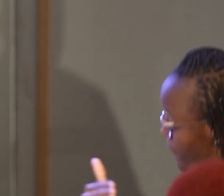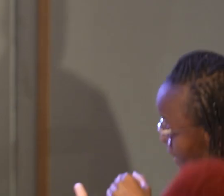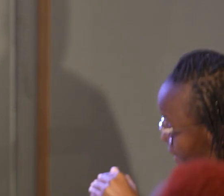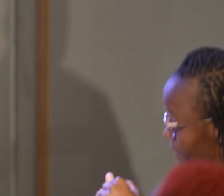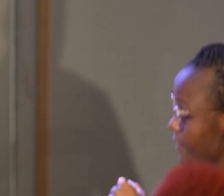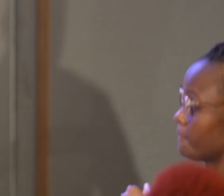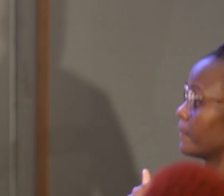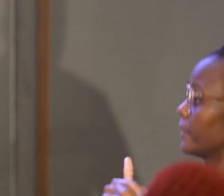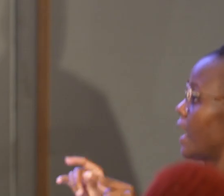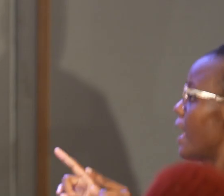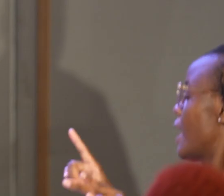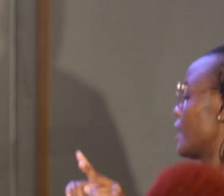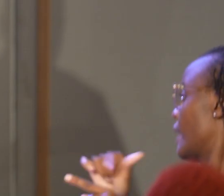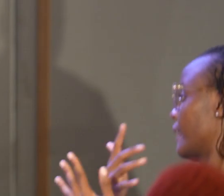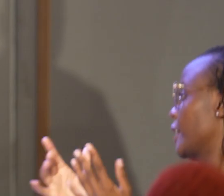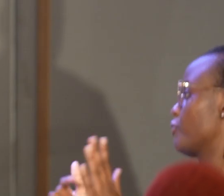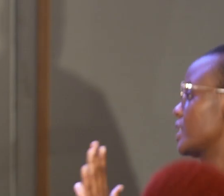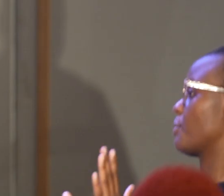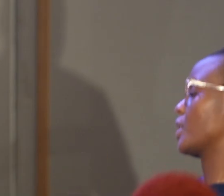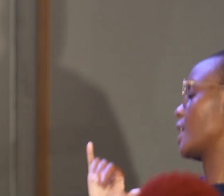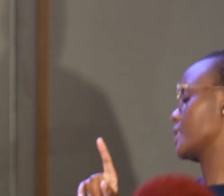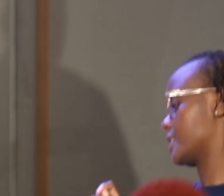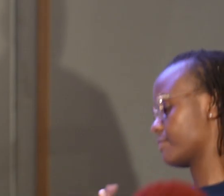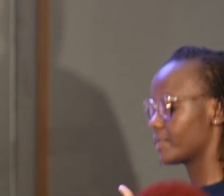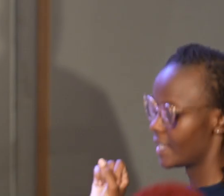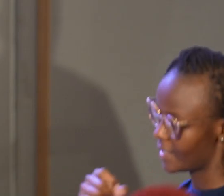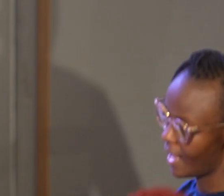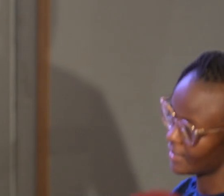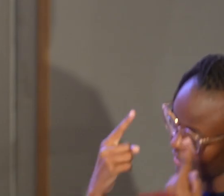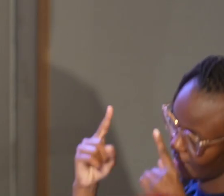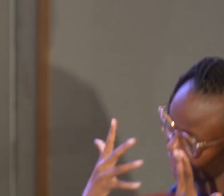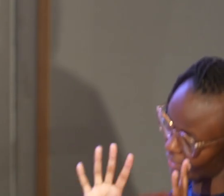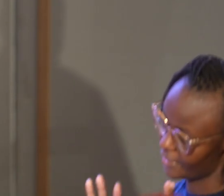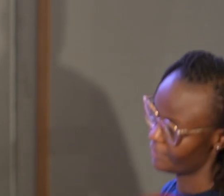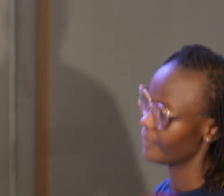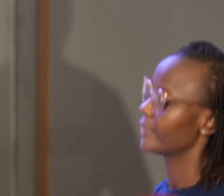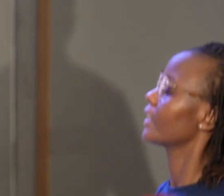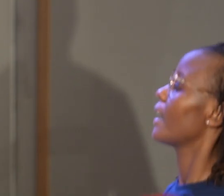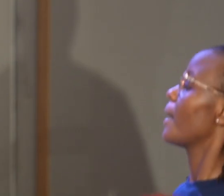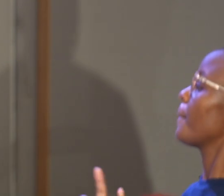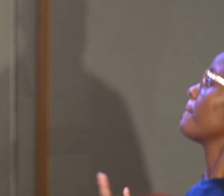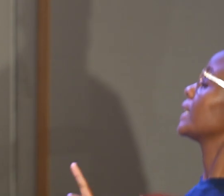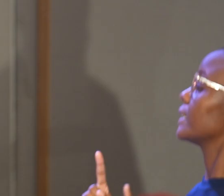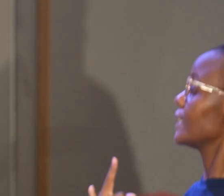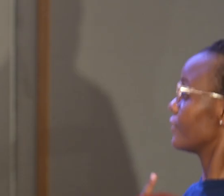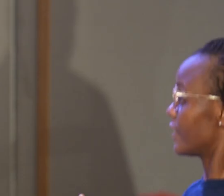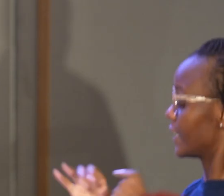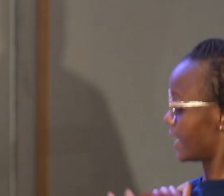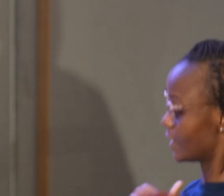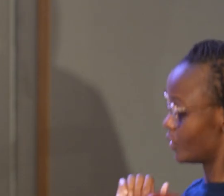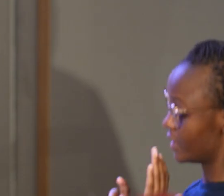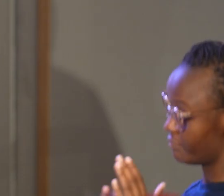including ICT infrastructure. We've succeeded in that front. Different countries which are